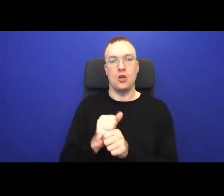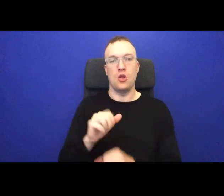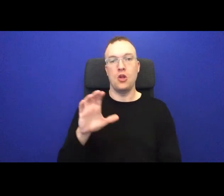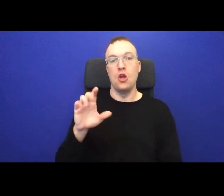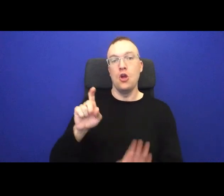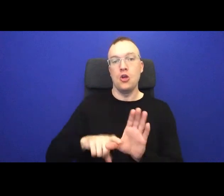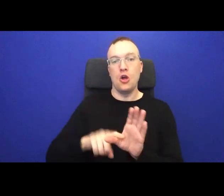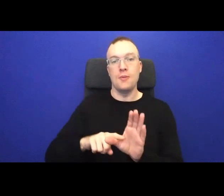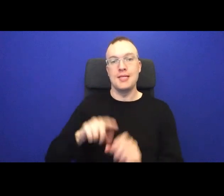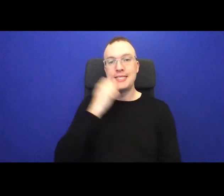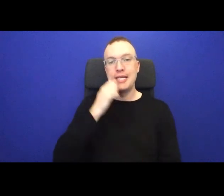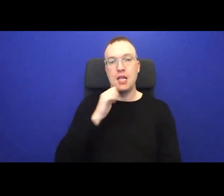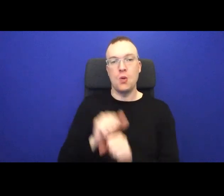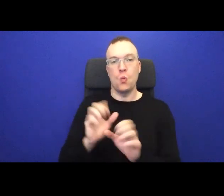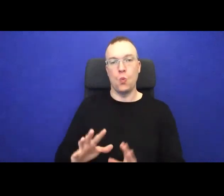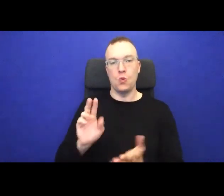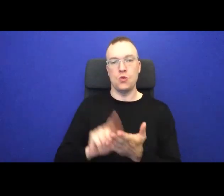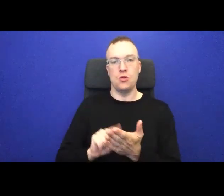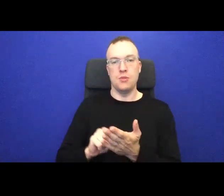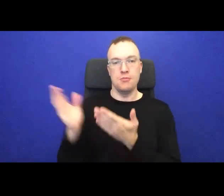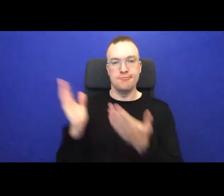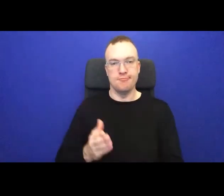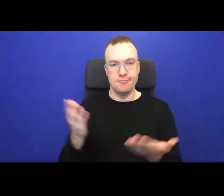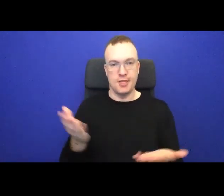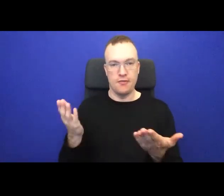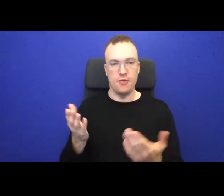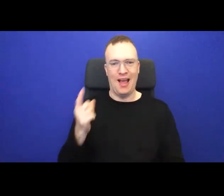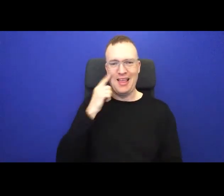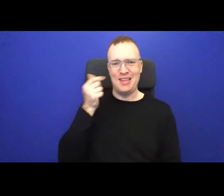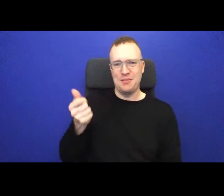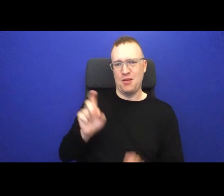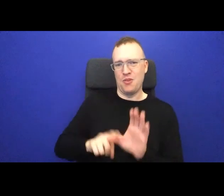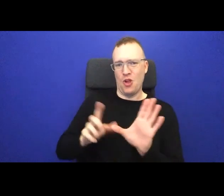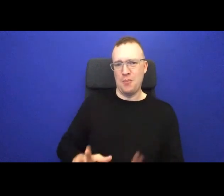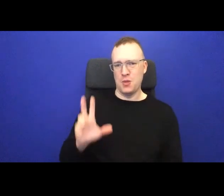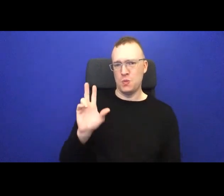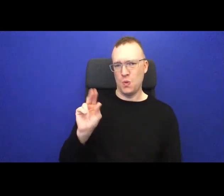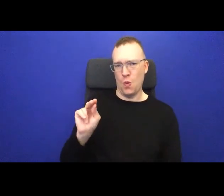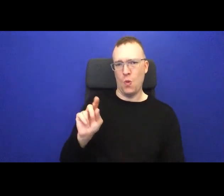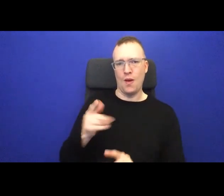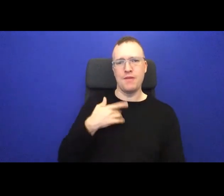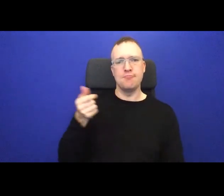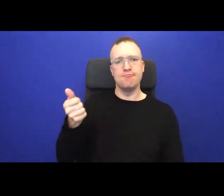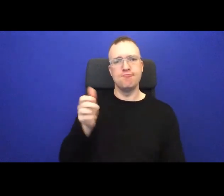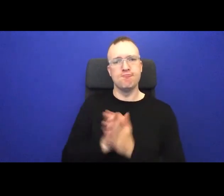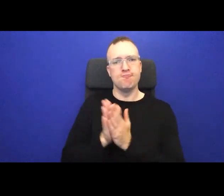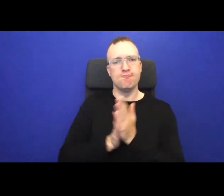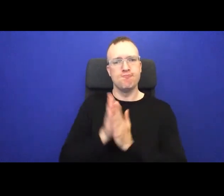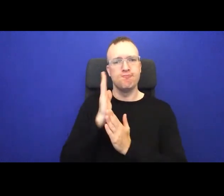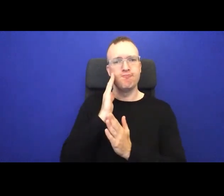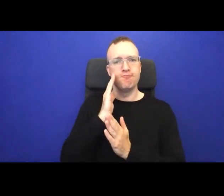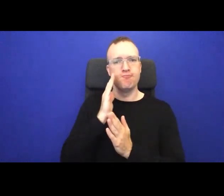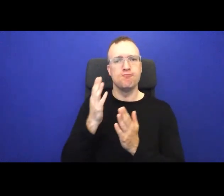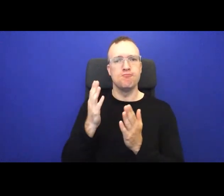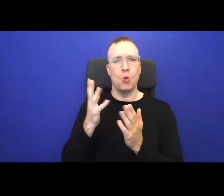Daily Worker newspaper delivered here. I don't think Hawking was a communist. I think he was just doing it to wind up the Astronomer Royal.